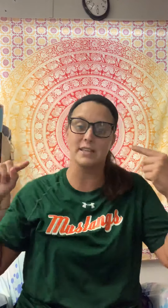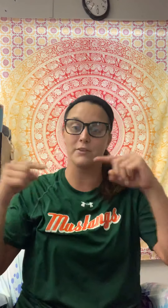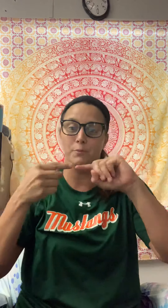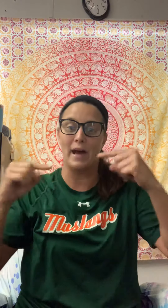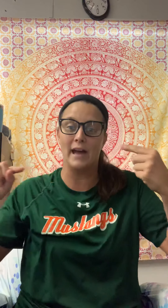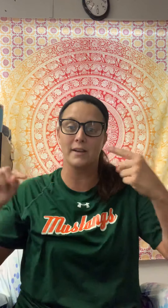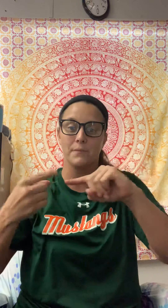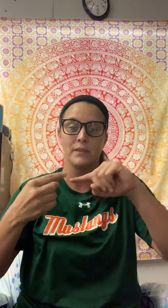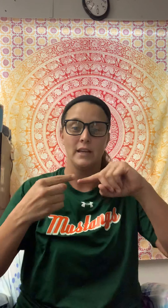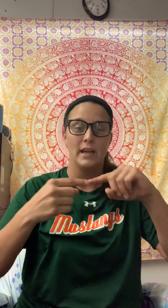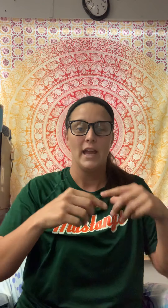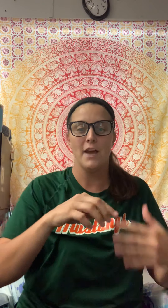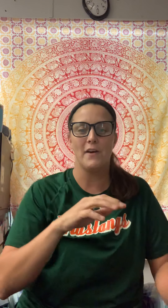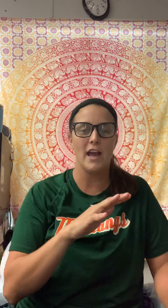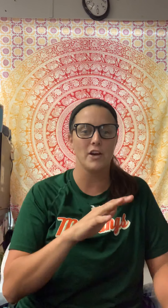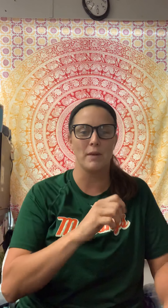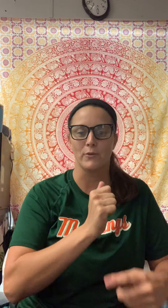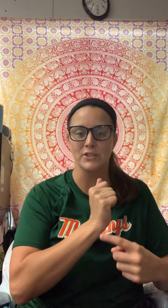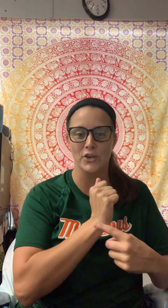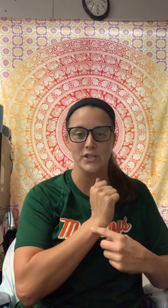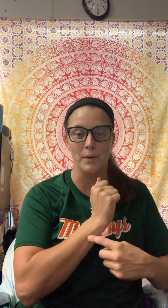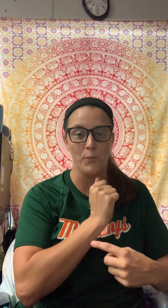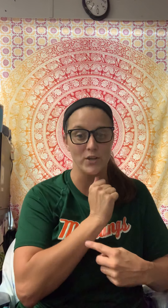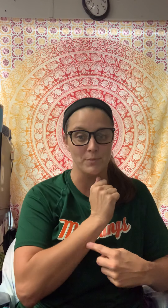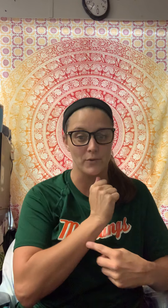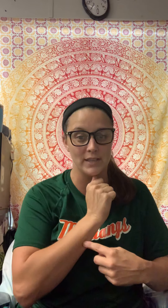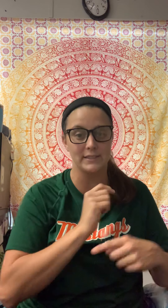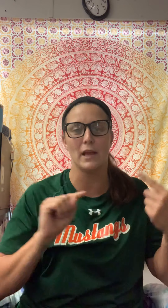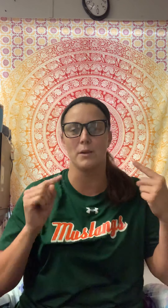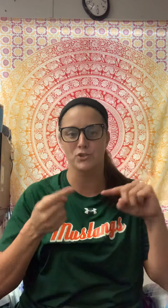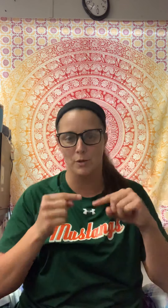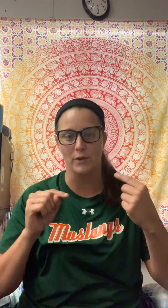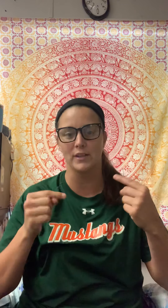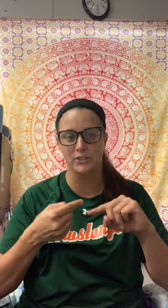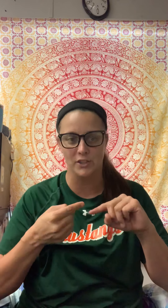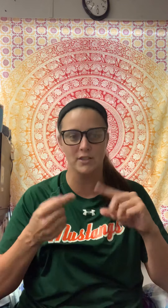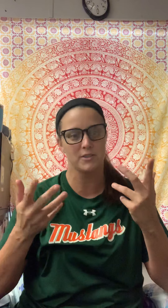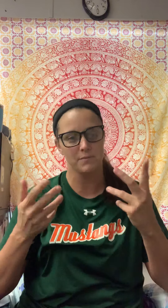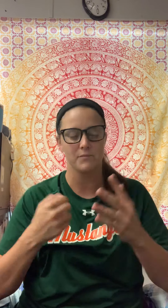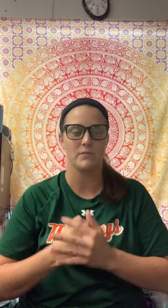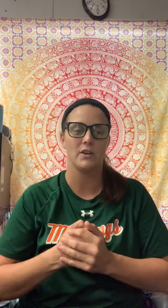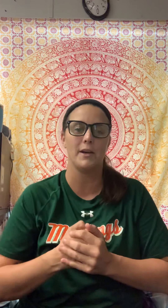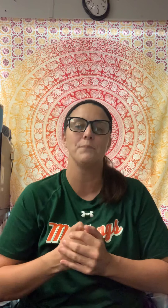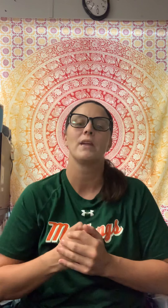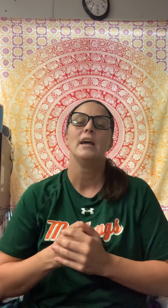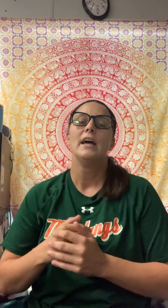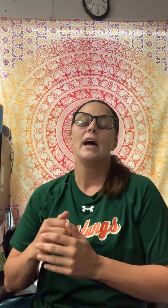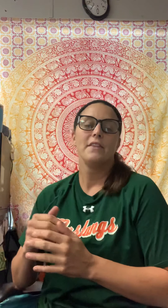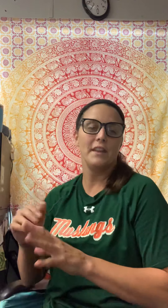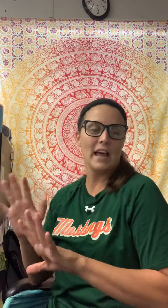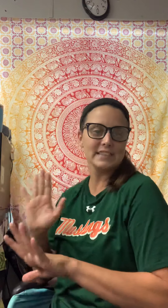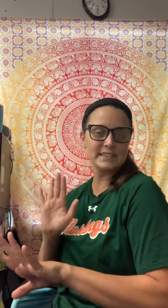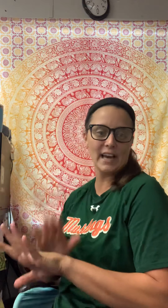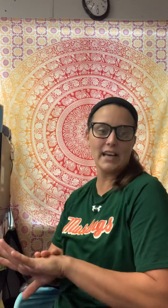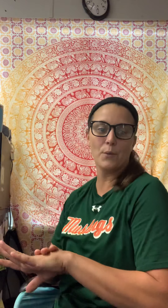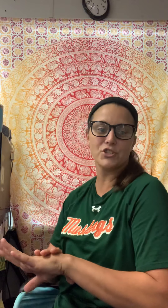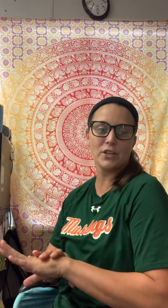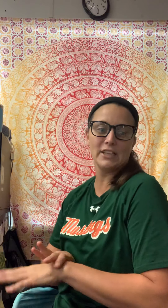do back. If my wrist hurts, I'm going to point to my wrist and I'm going to show my wrist hurts. All right. Then the last sign I want you guys to